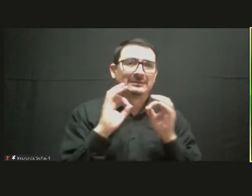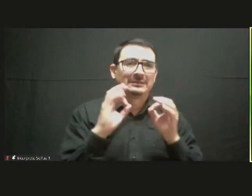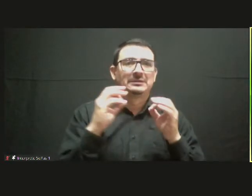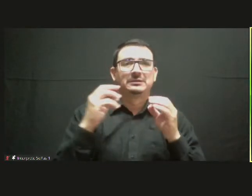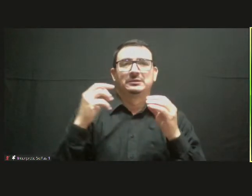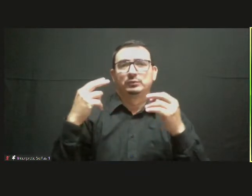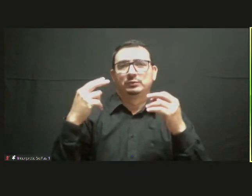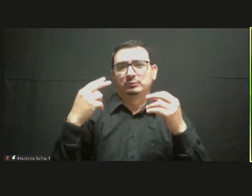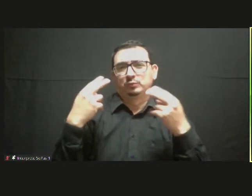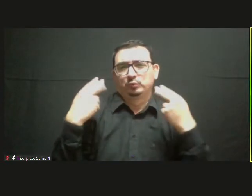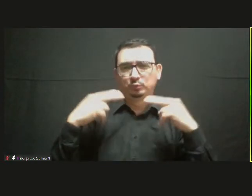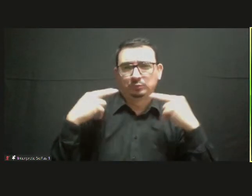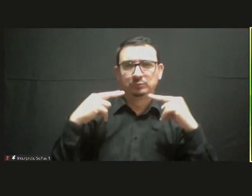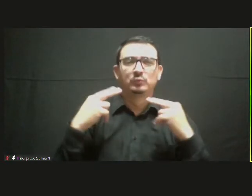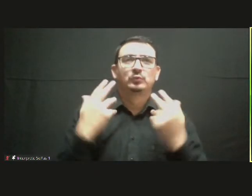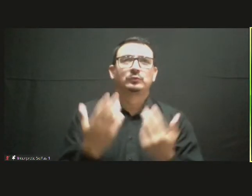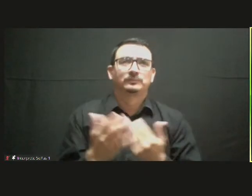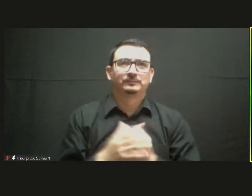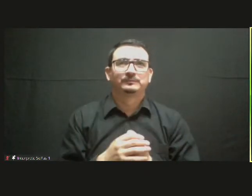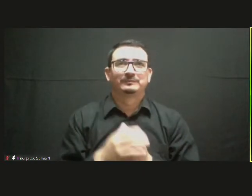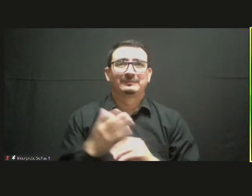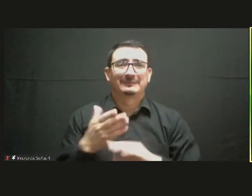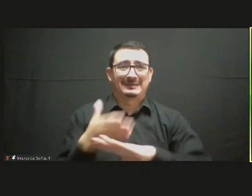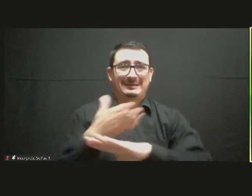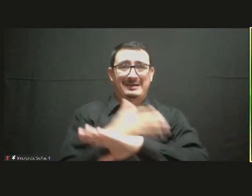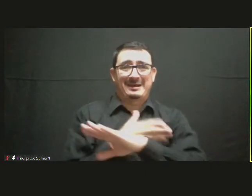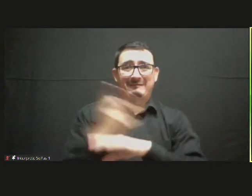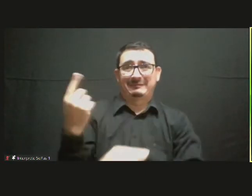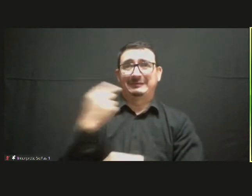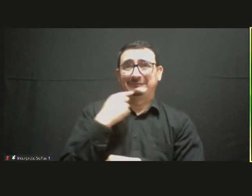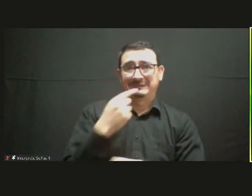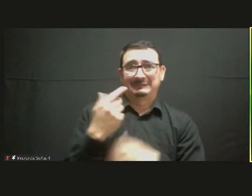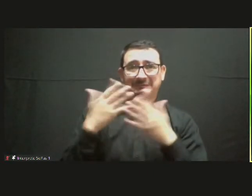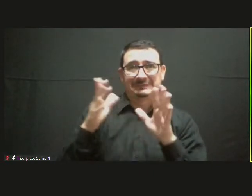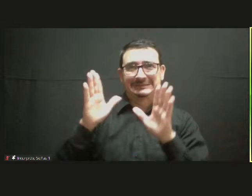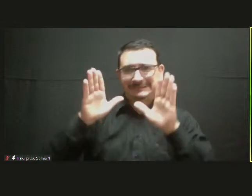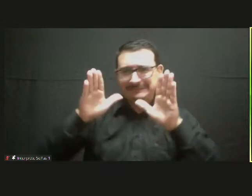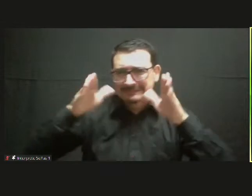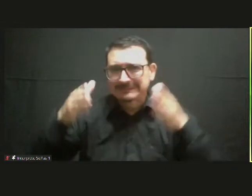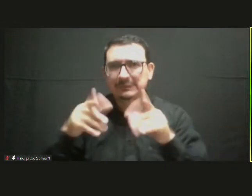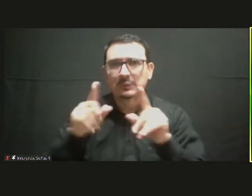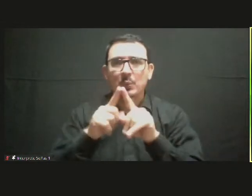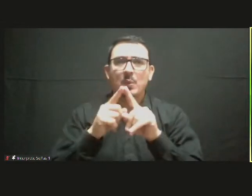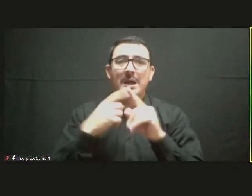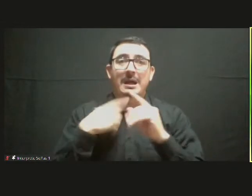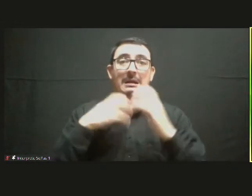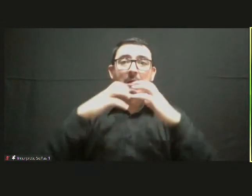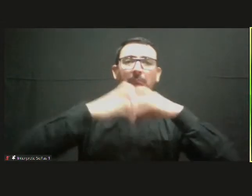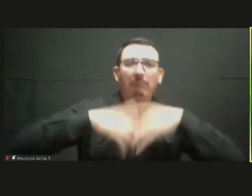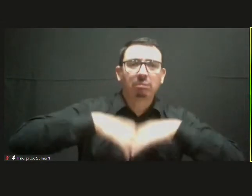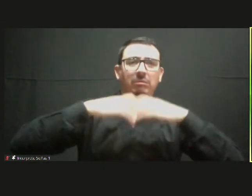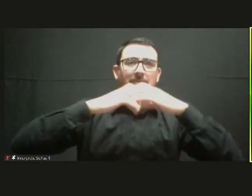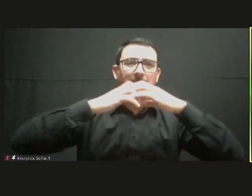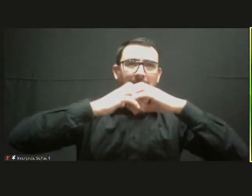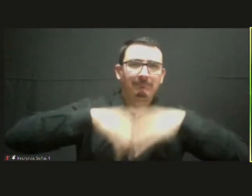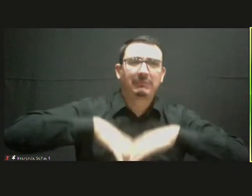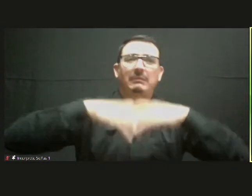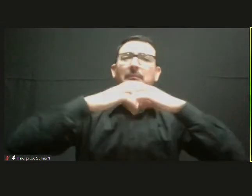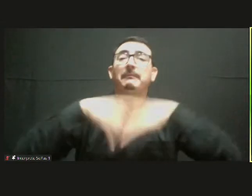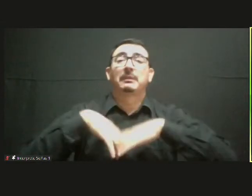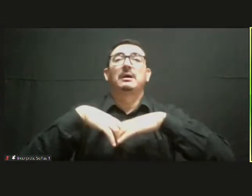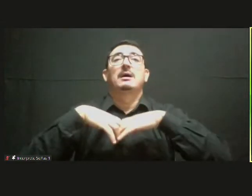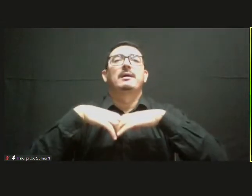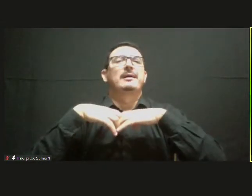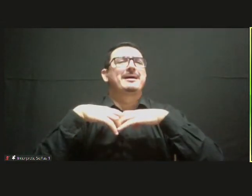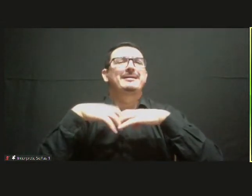on resilience of our industry is crucial. Really, a lot of what we're doing right now and what we've been